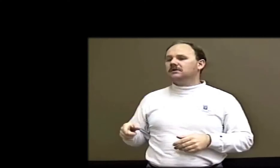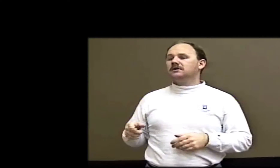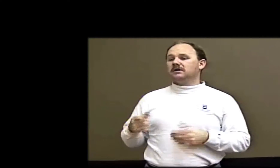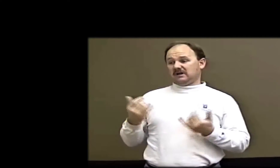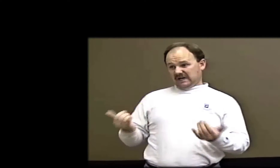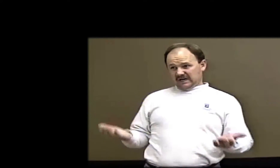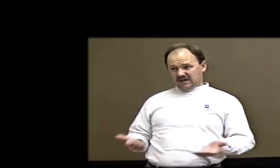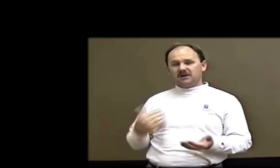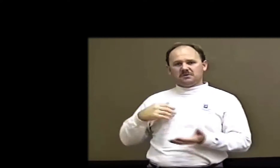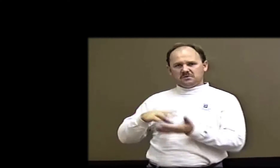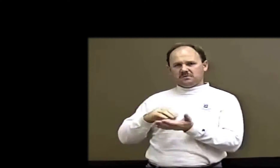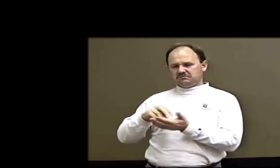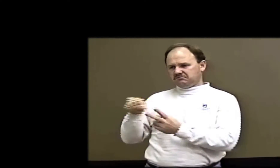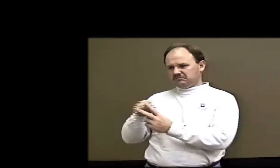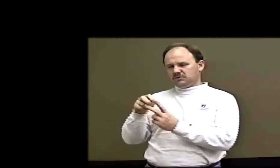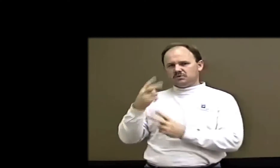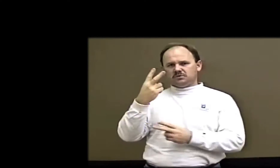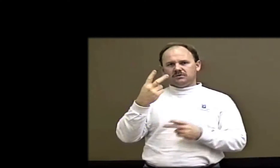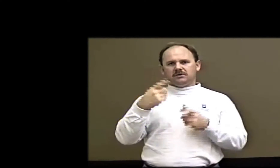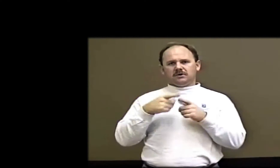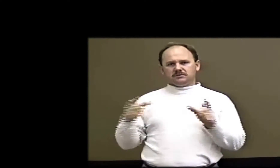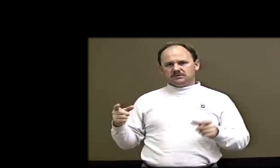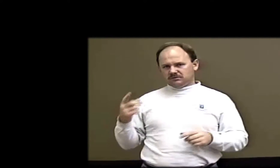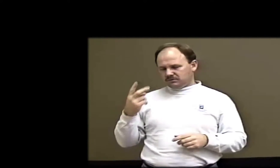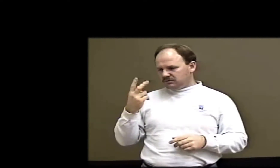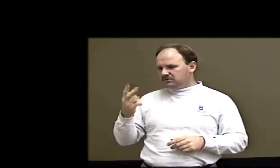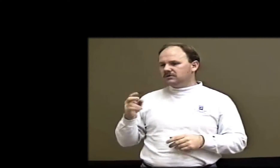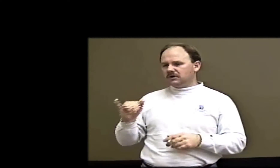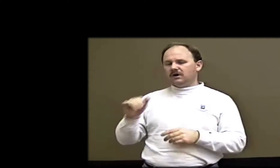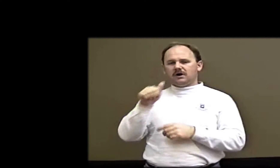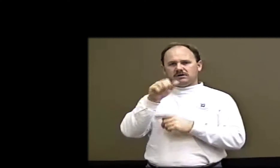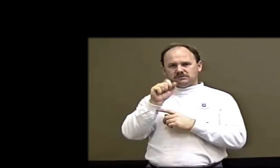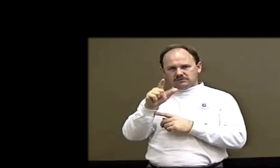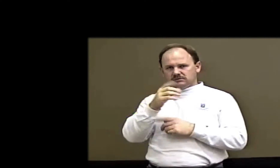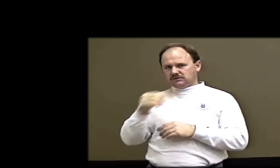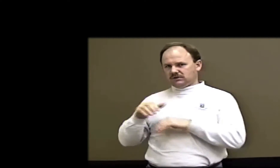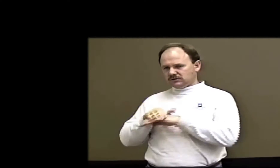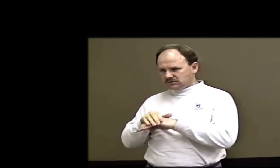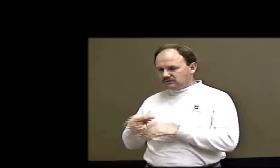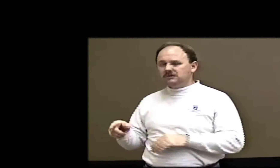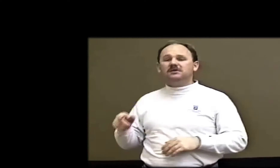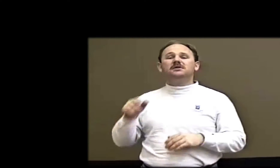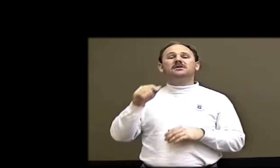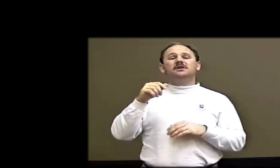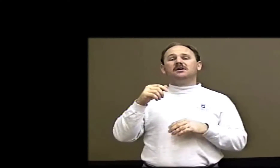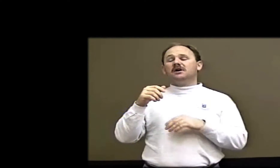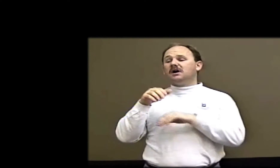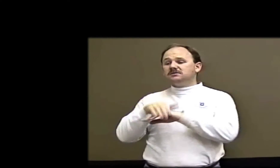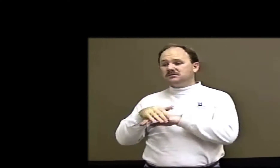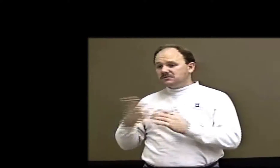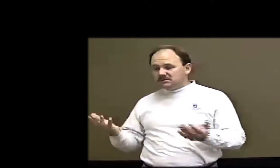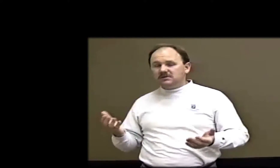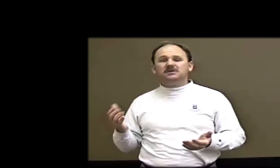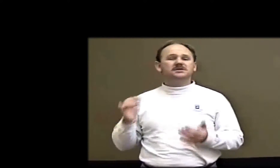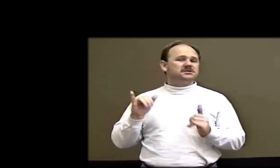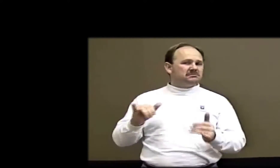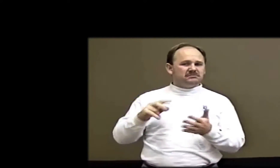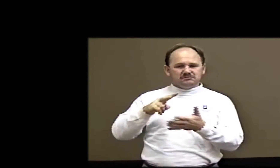And also, if my friends from Australia came to visit me here, I would use Auslan Sign Language